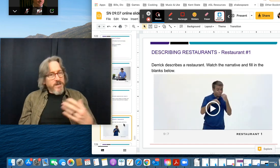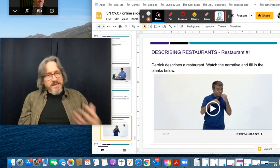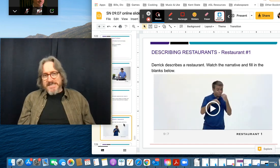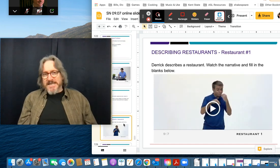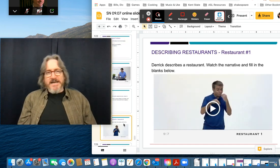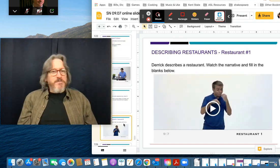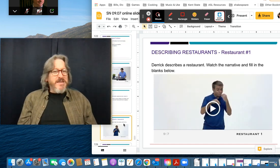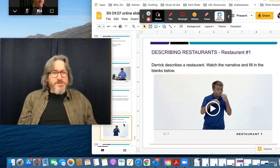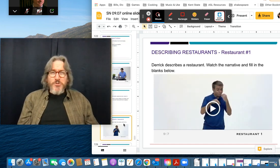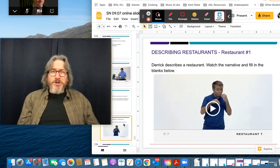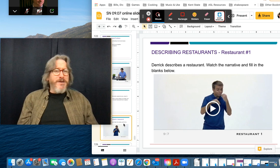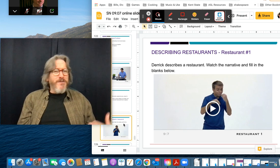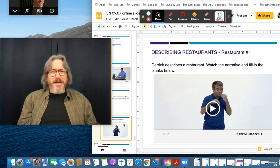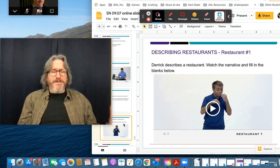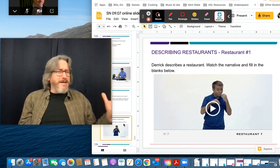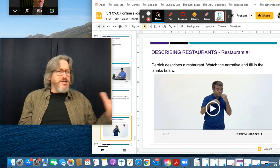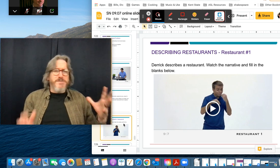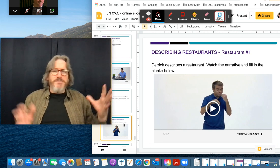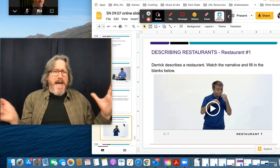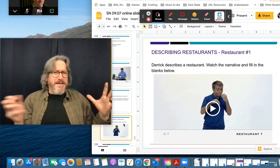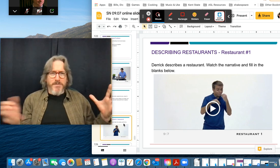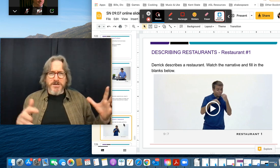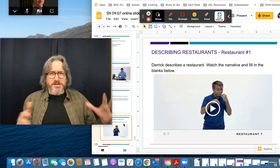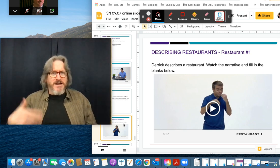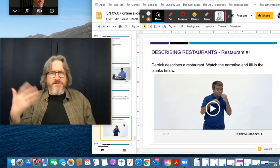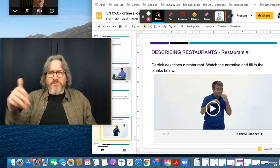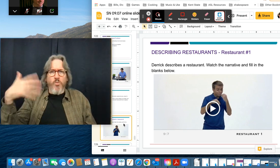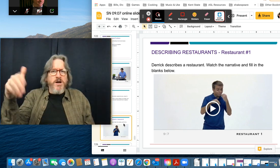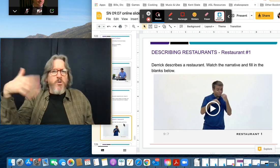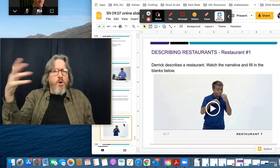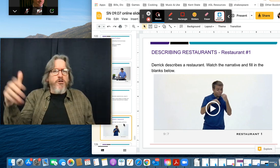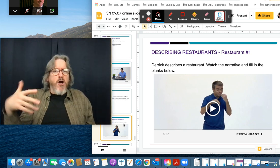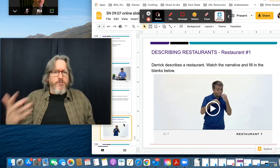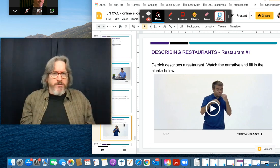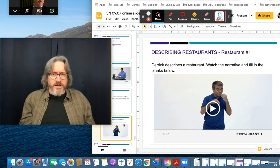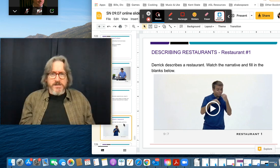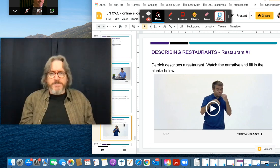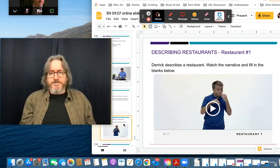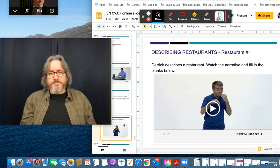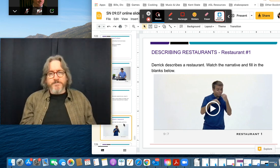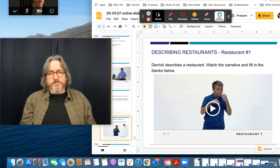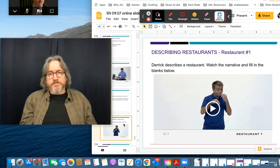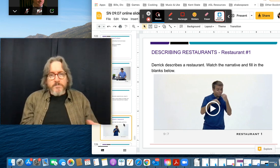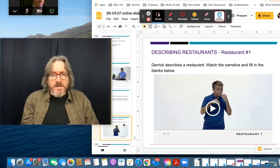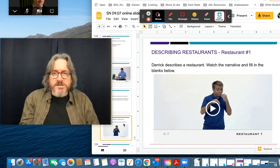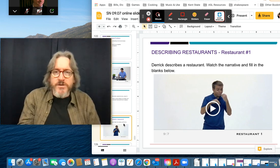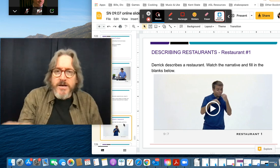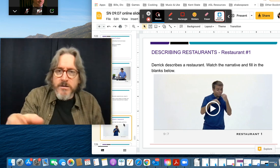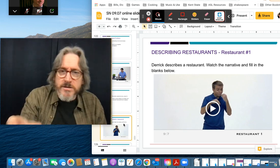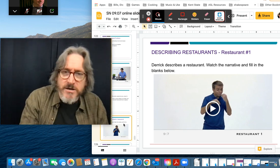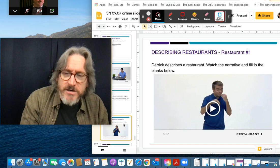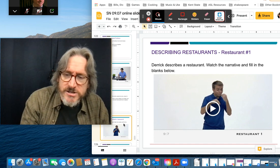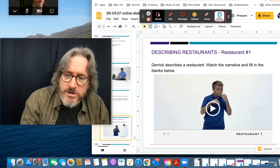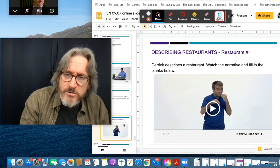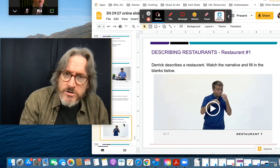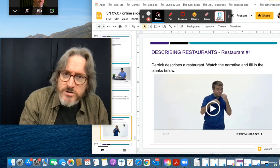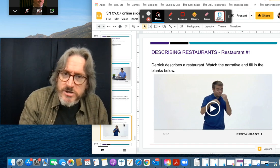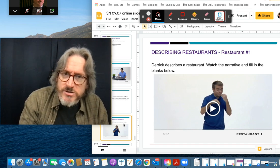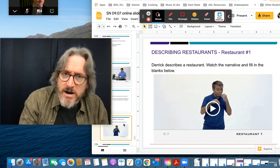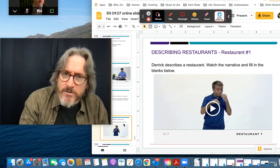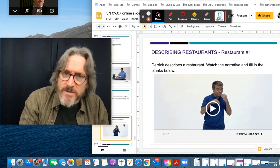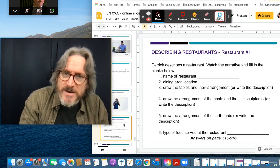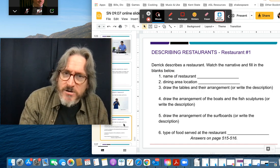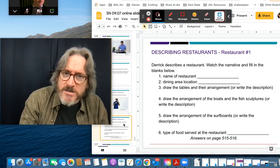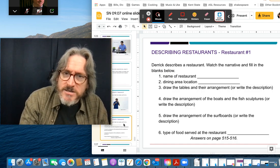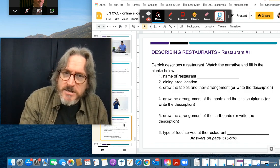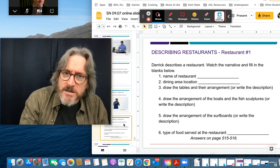talking about listing. This one really, they just packed in a bunch of stuff of what are other things. So then Derek is going to